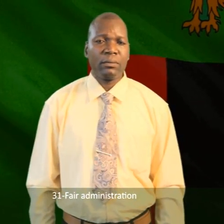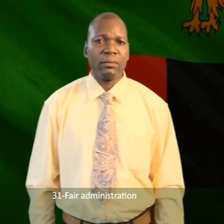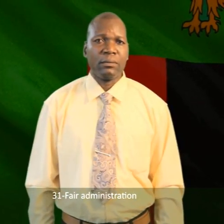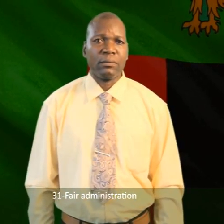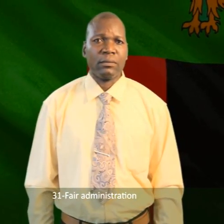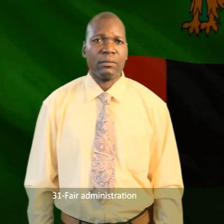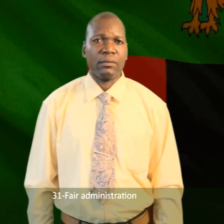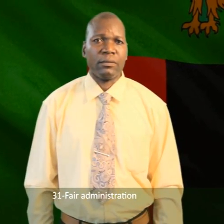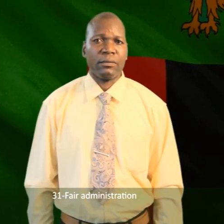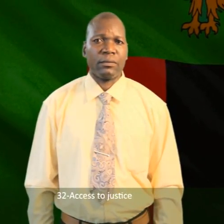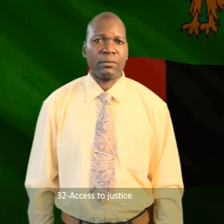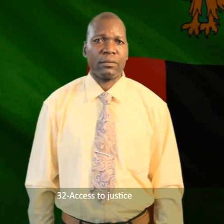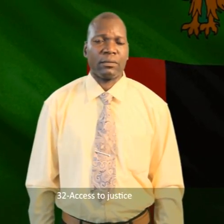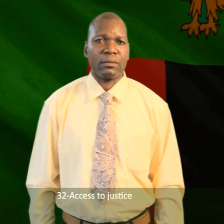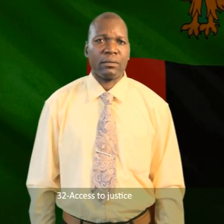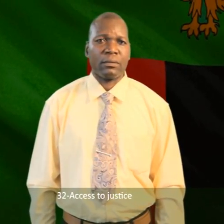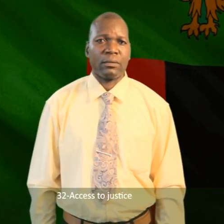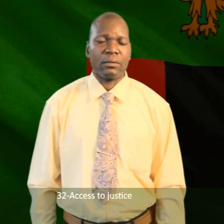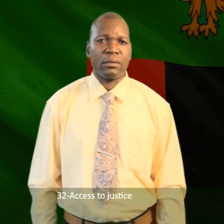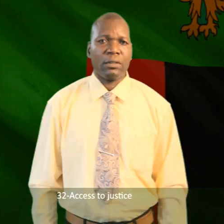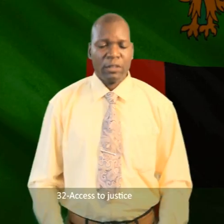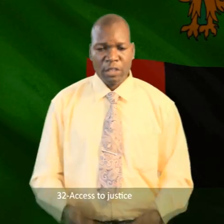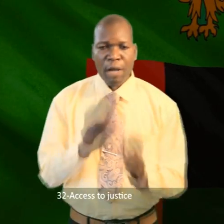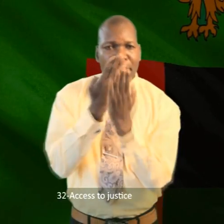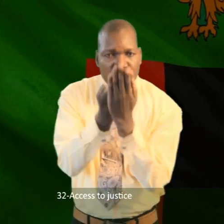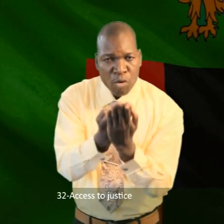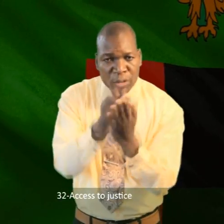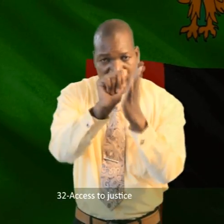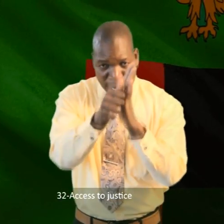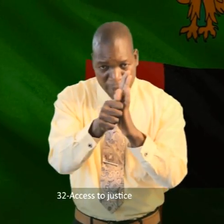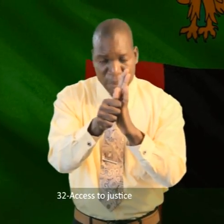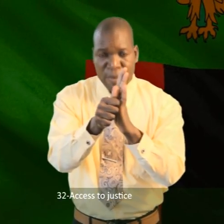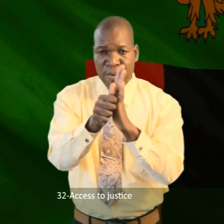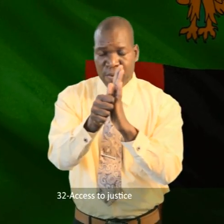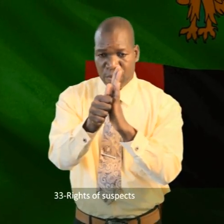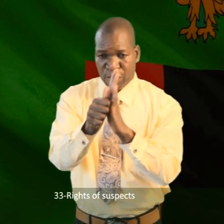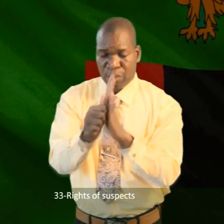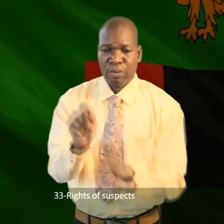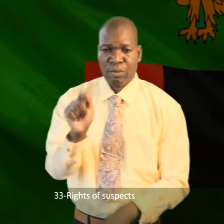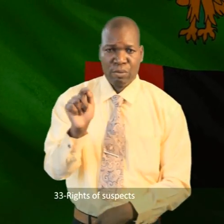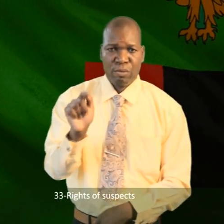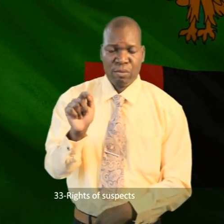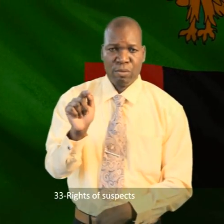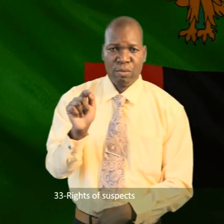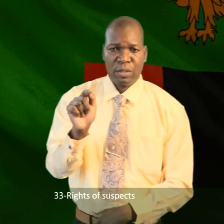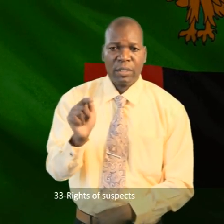administration. 32, access to justice. 33, rights